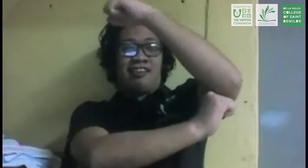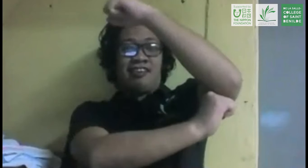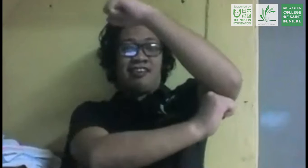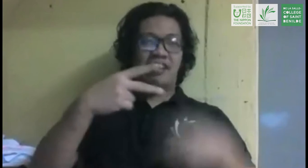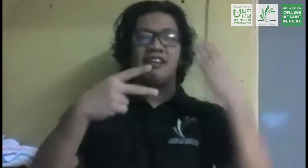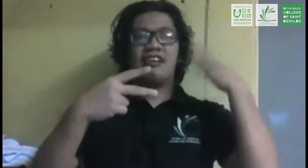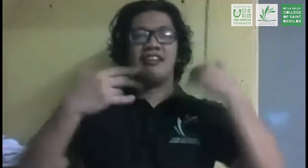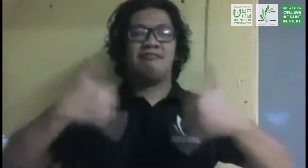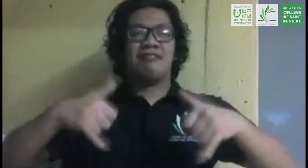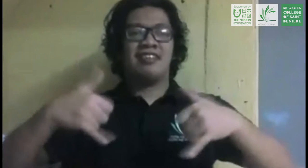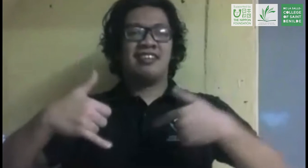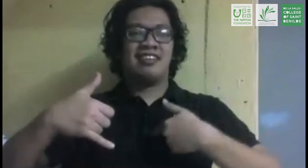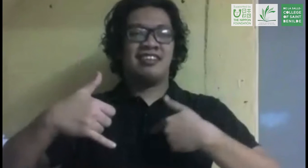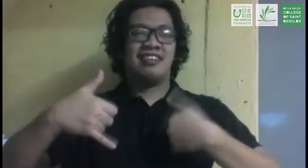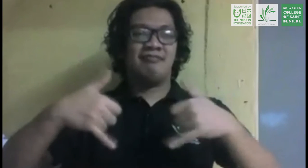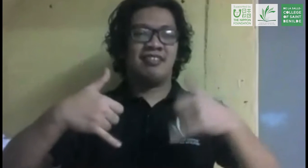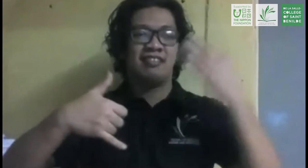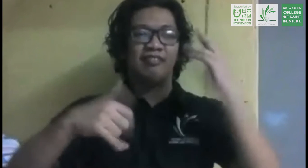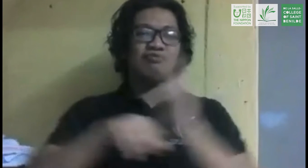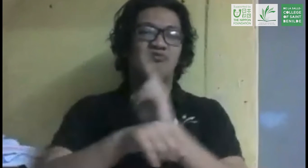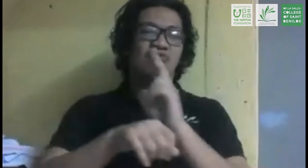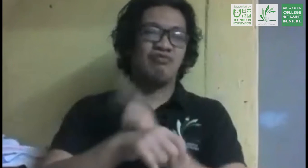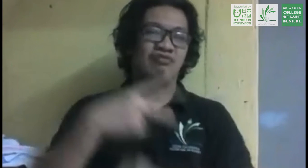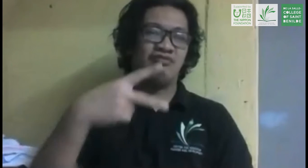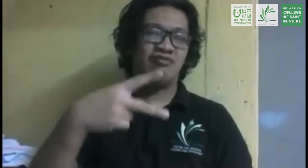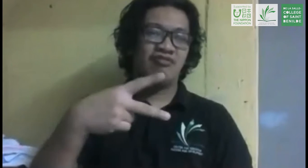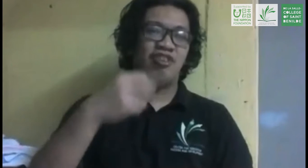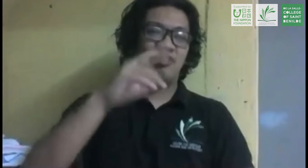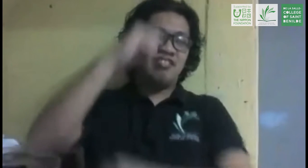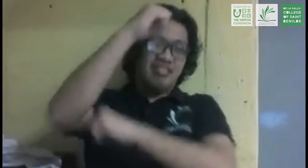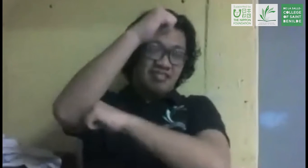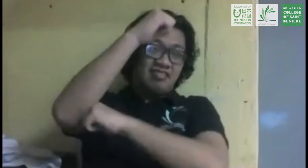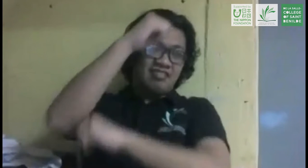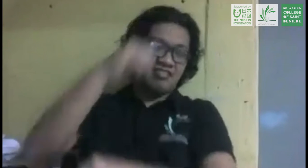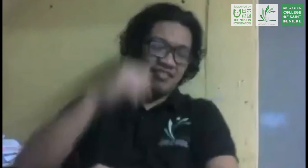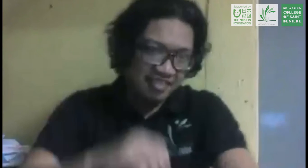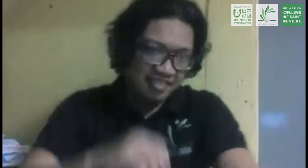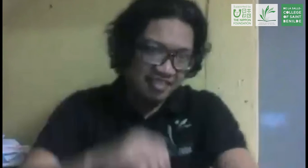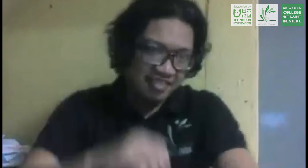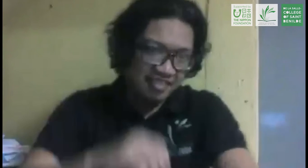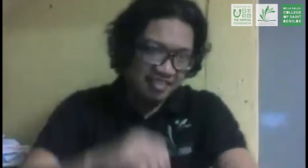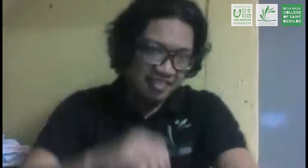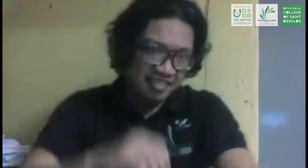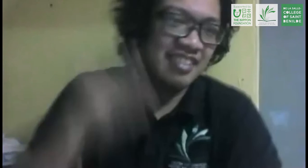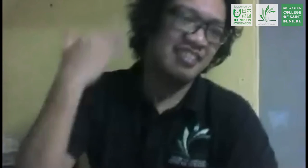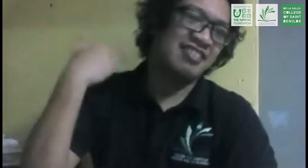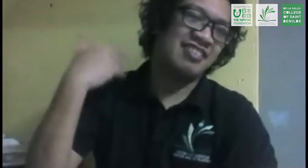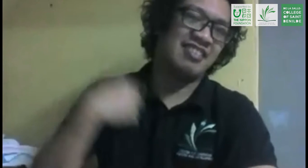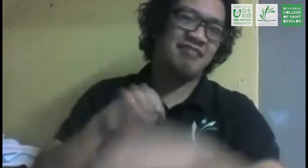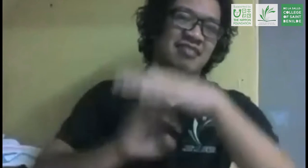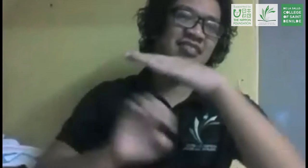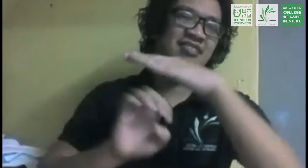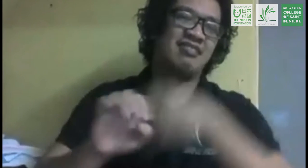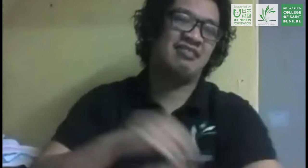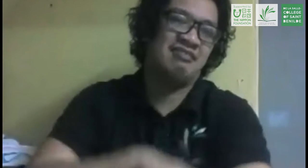used in that setting. So I'm not even sure. Even this sign, the greater than,